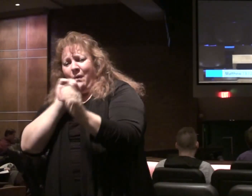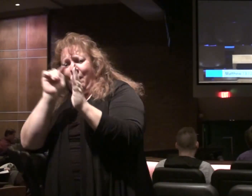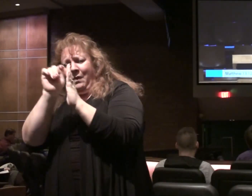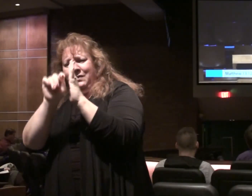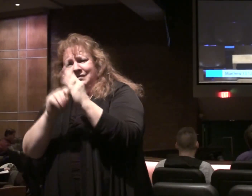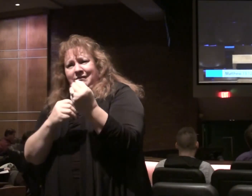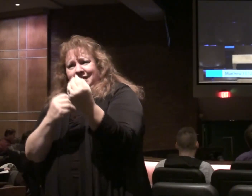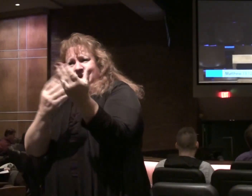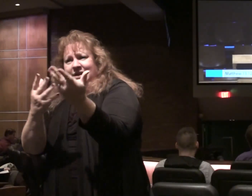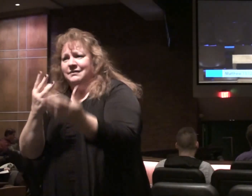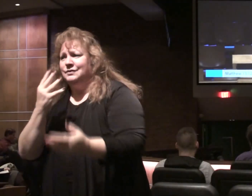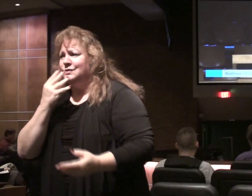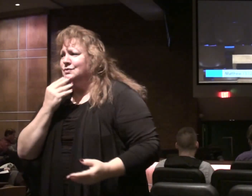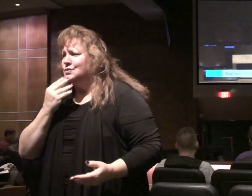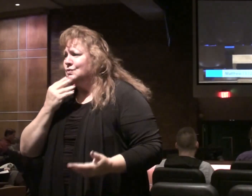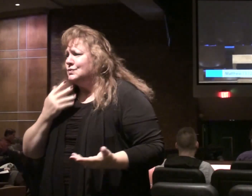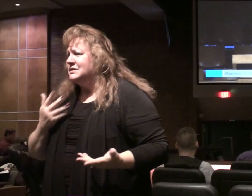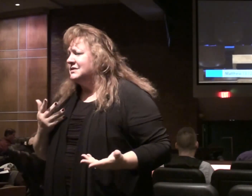given to the Jews.